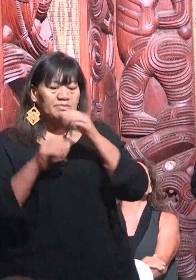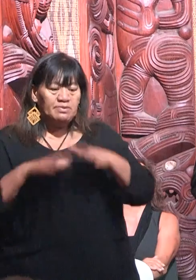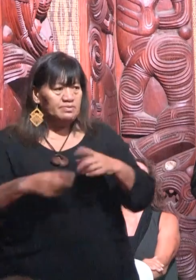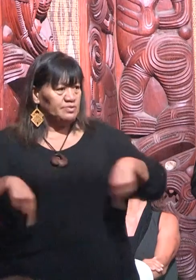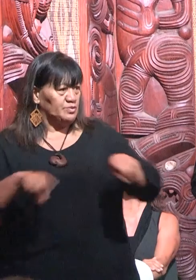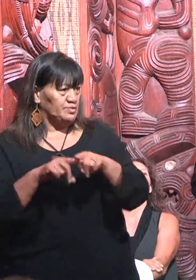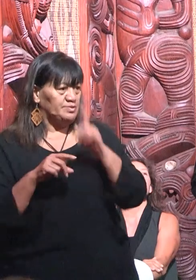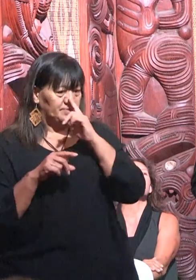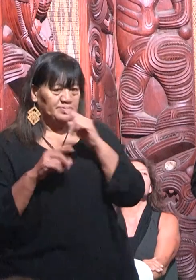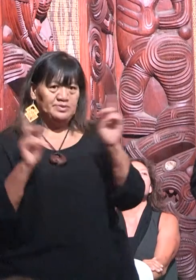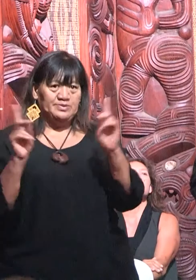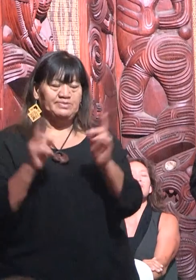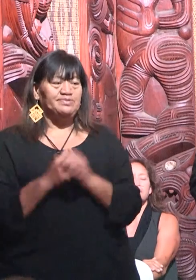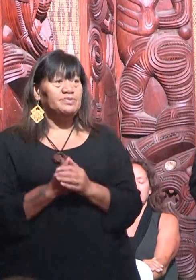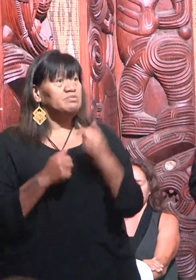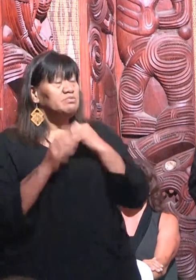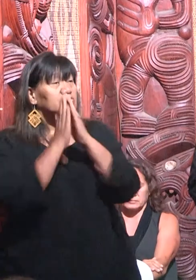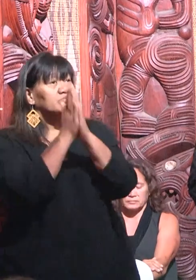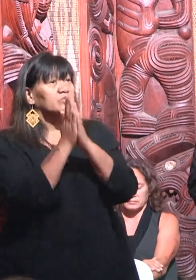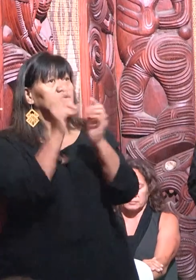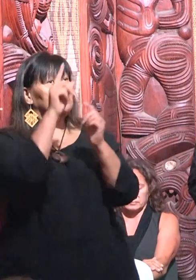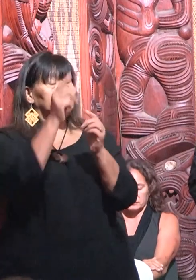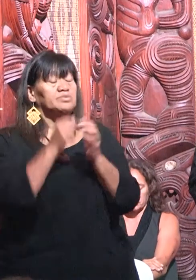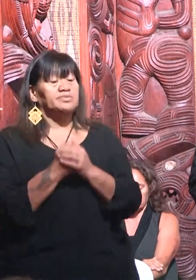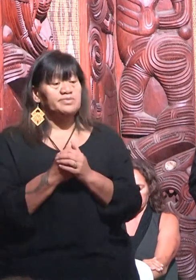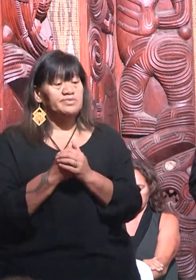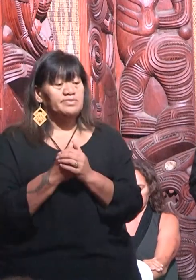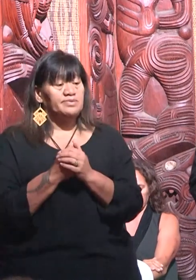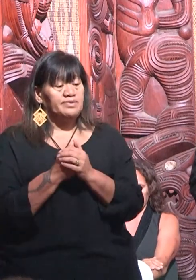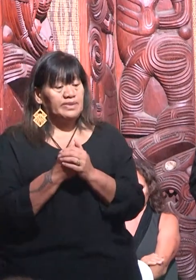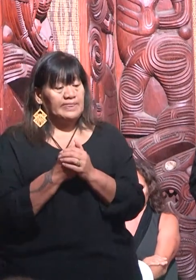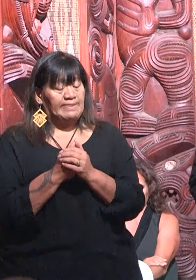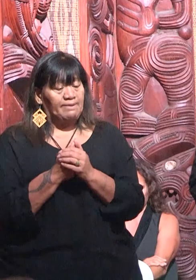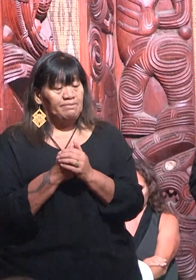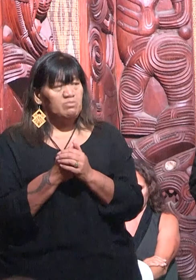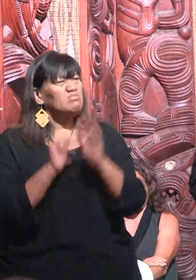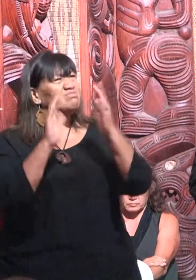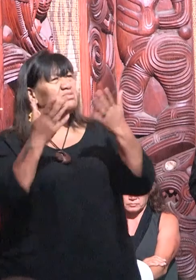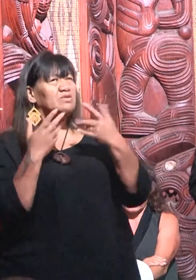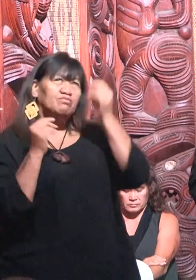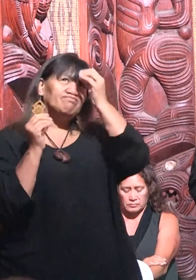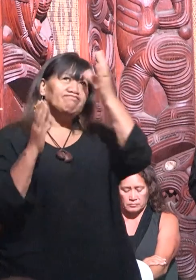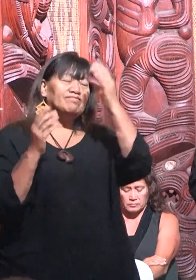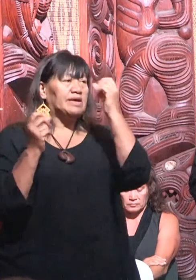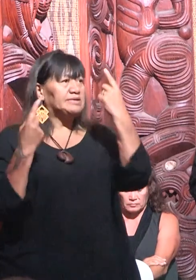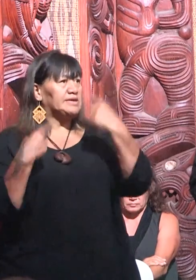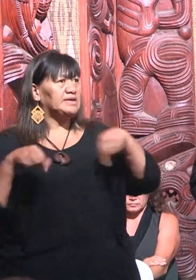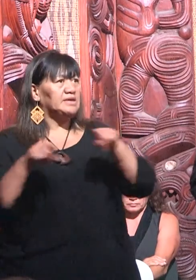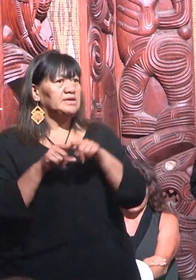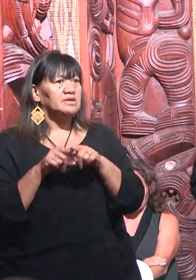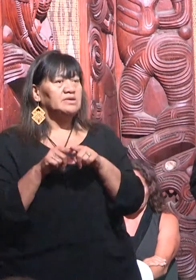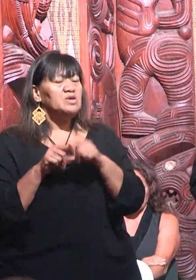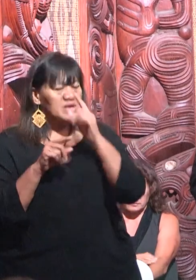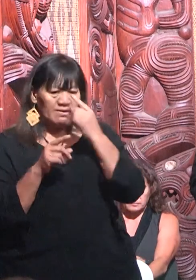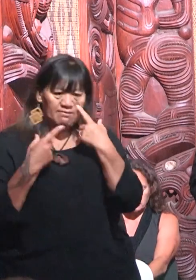kaupapa. Nei roho ki te inu atu ki a koe ki a homai tērā Māramatanga kia mōhio mai ei ko te